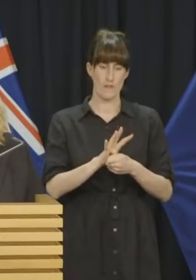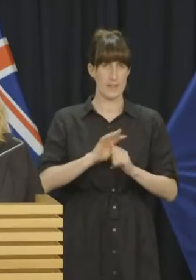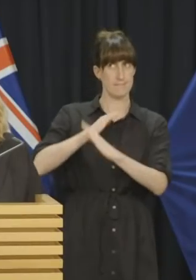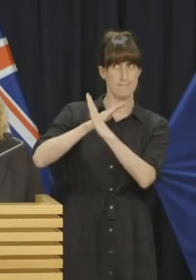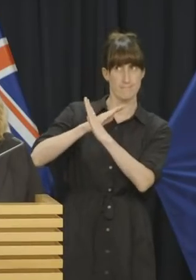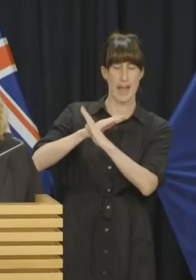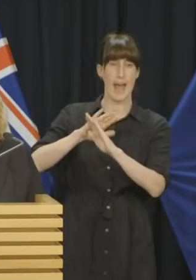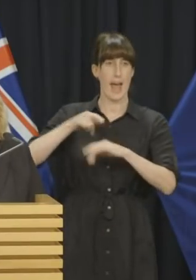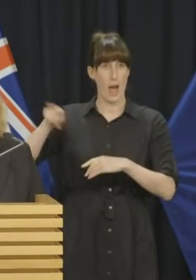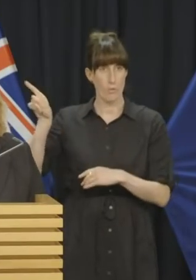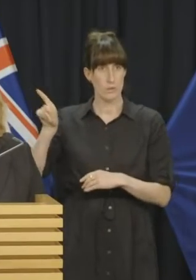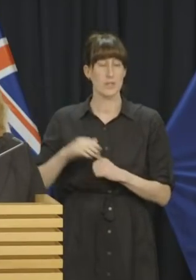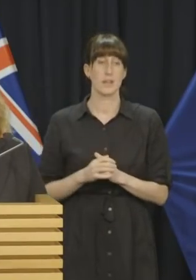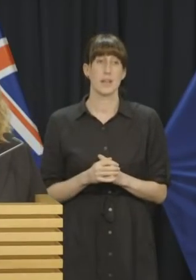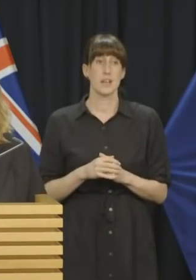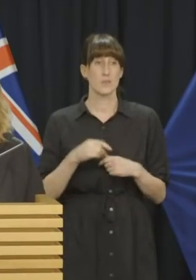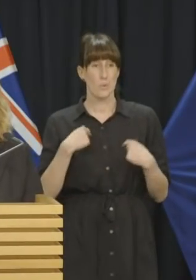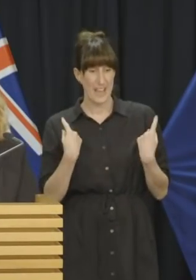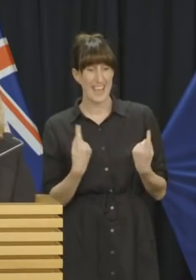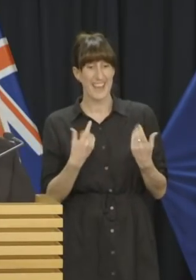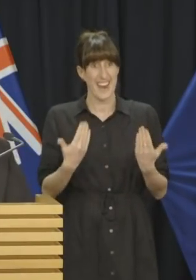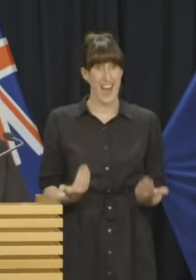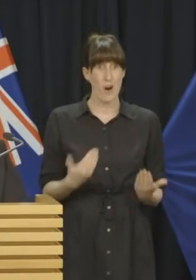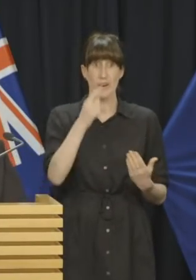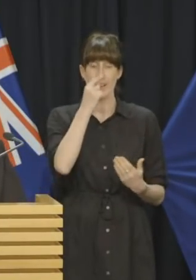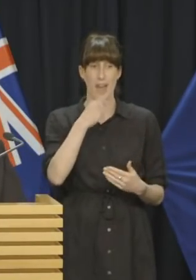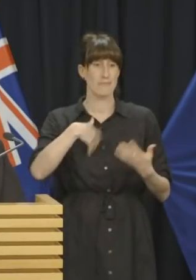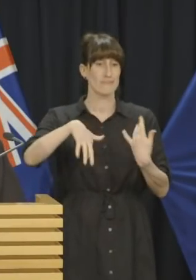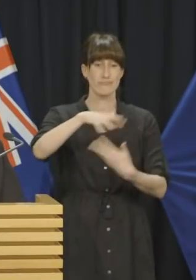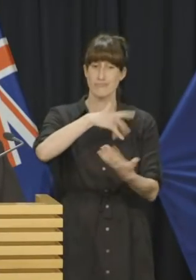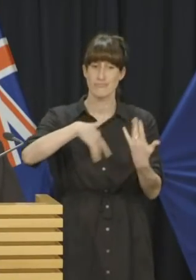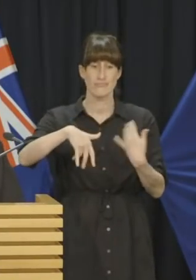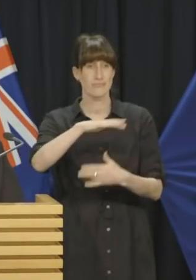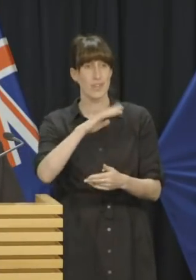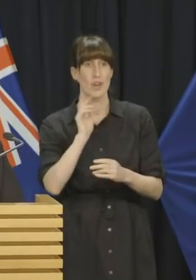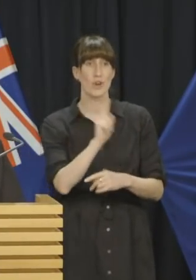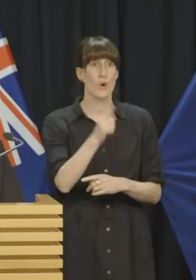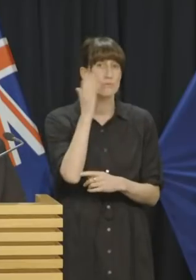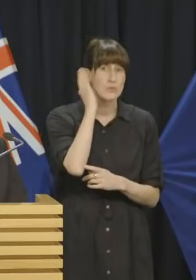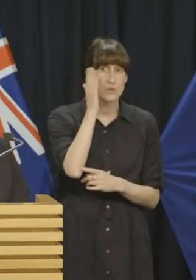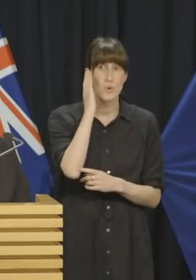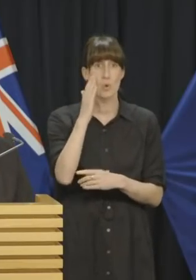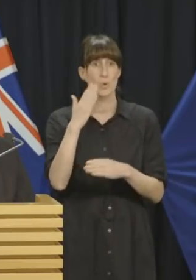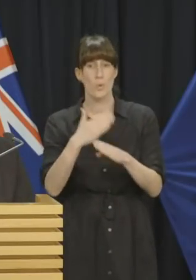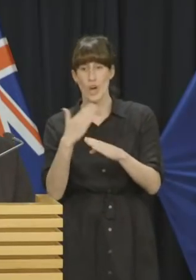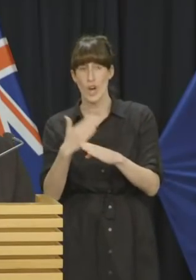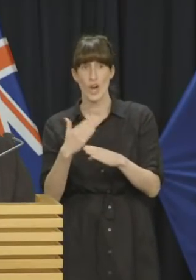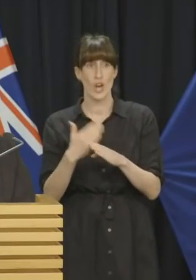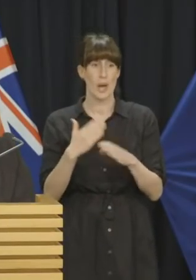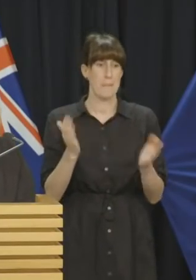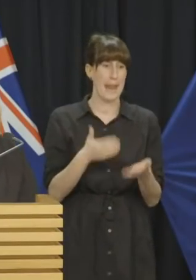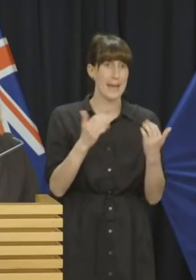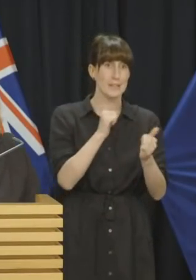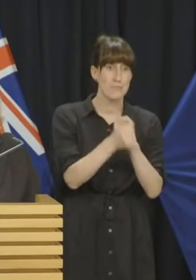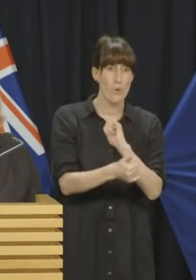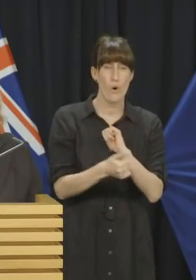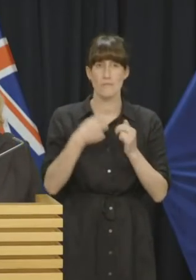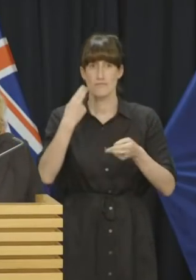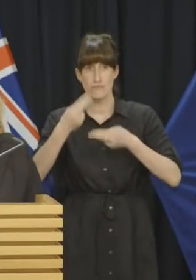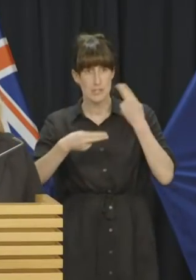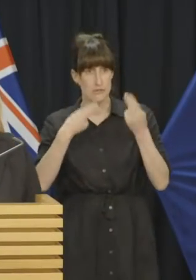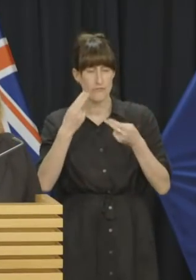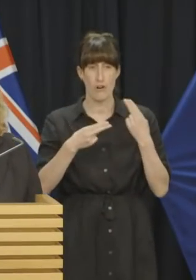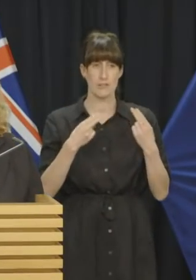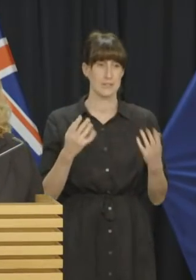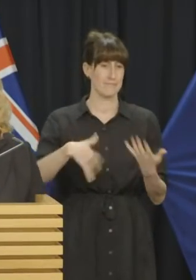like going to work and school, meeting with people and socialising, eating in restaurants and playing sport, is not the experience